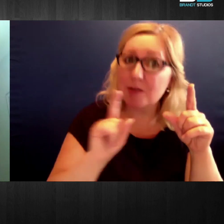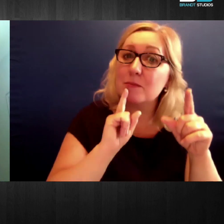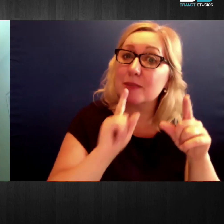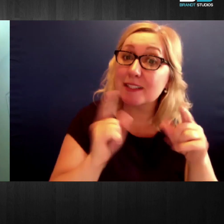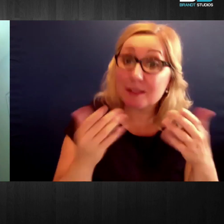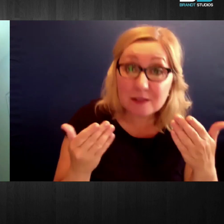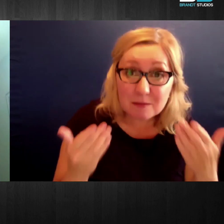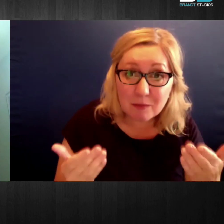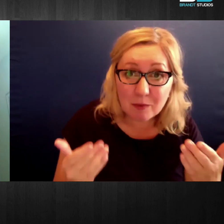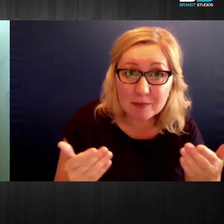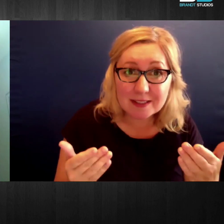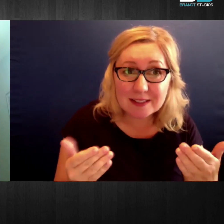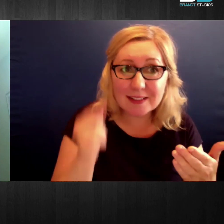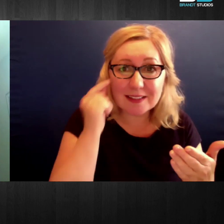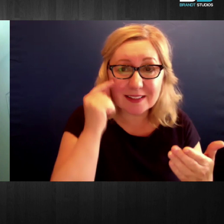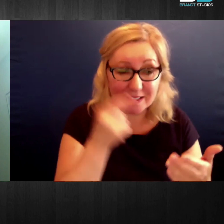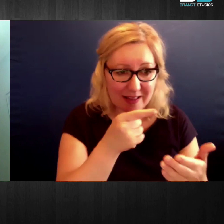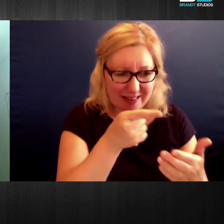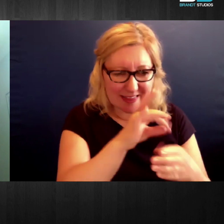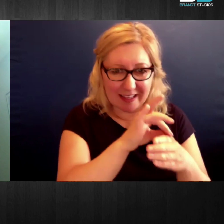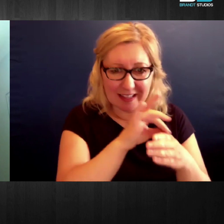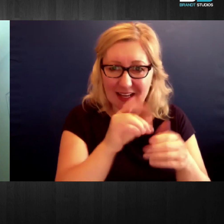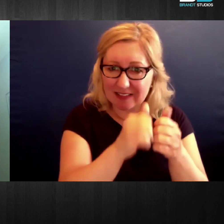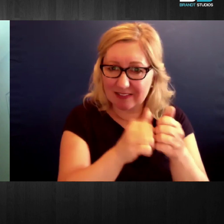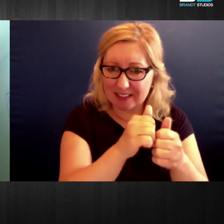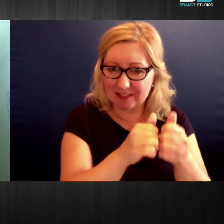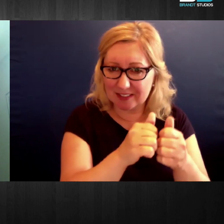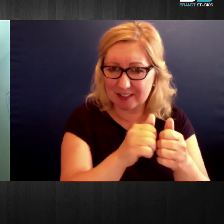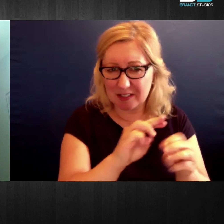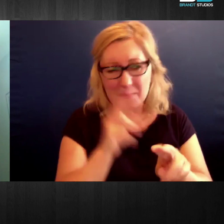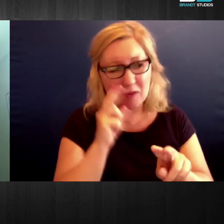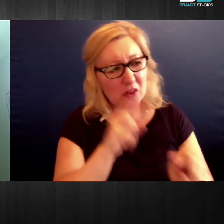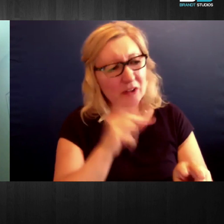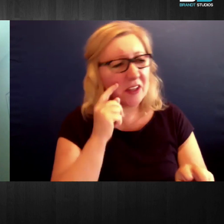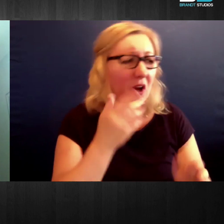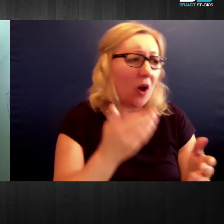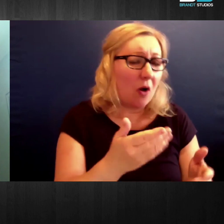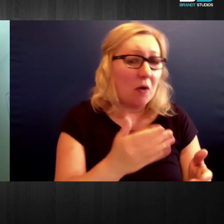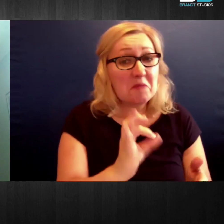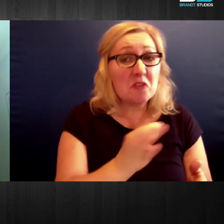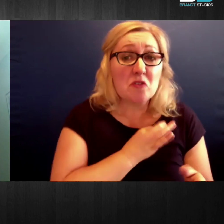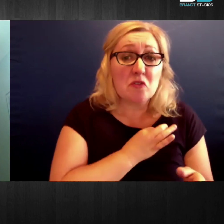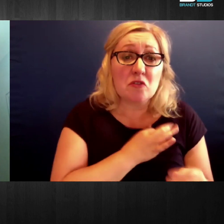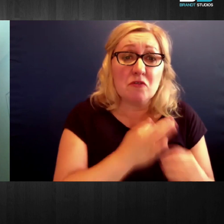of maybe beneficial for other reasons in terms of personal development or,